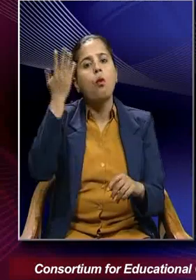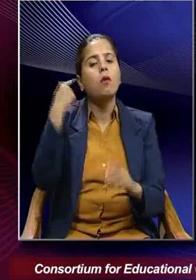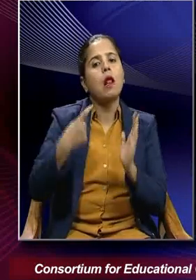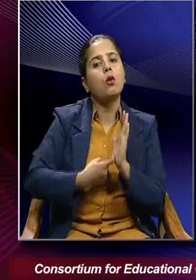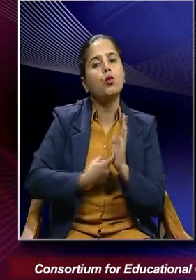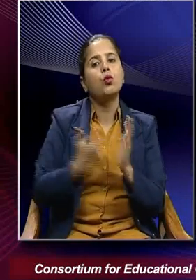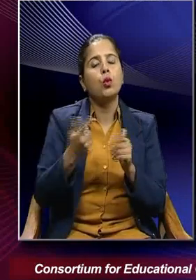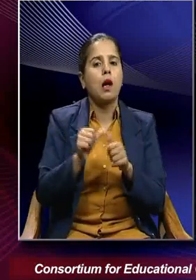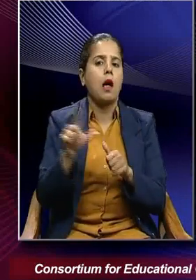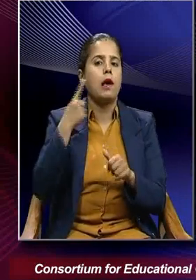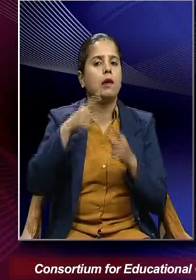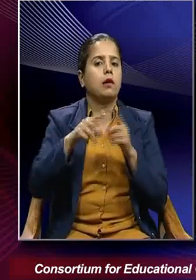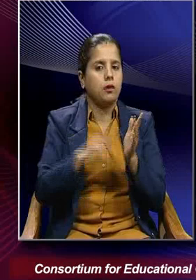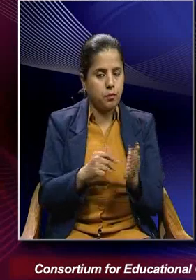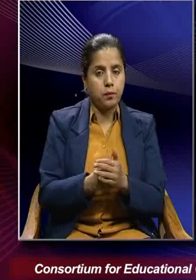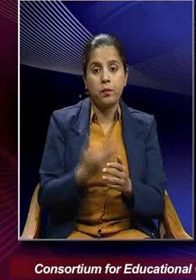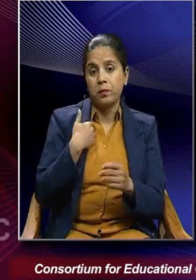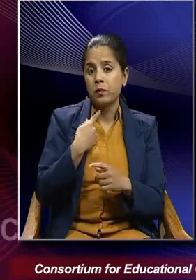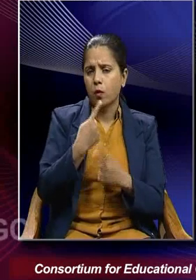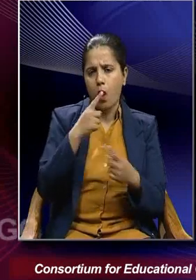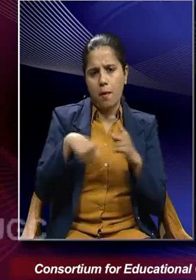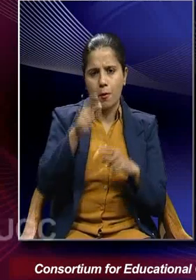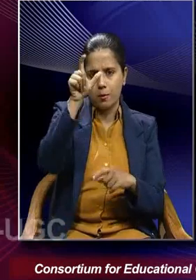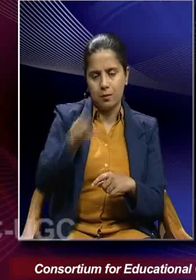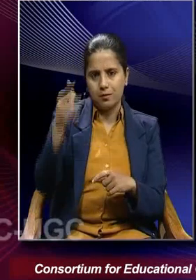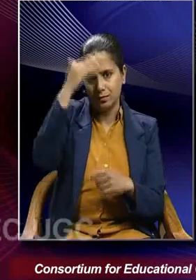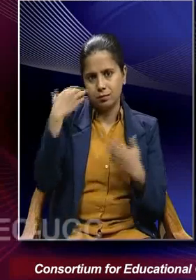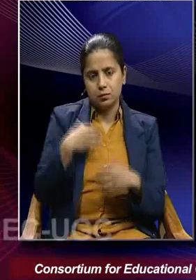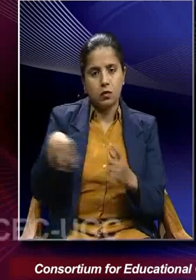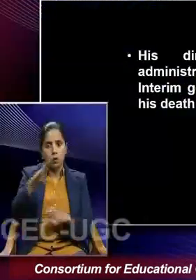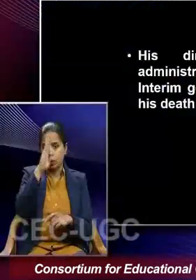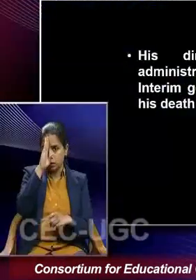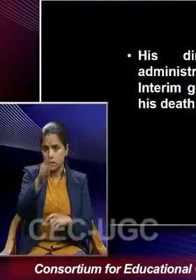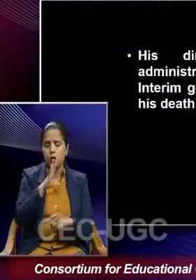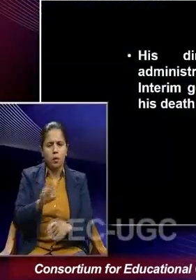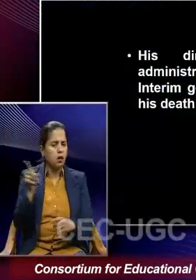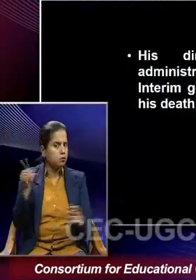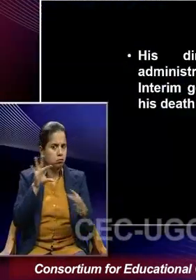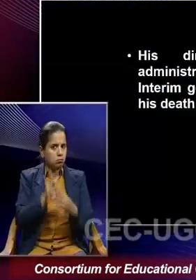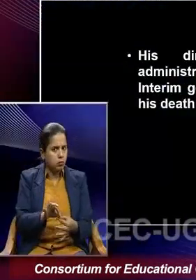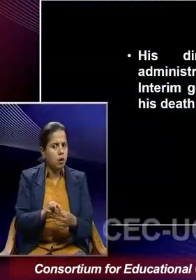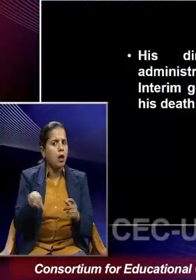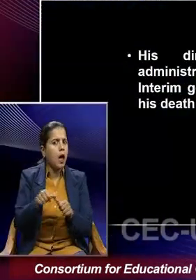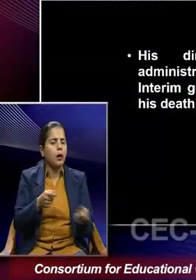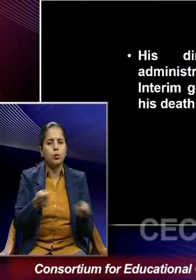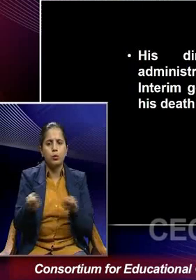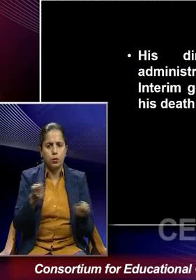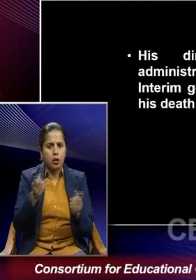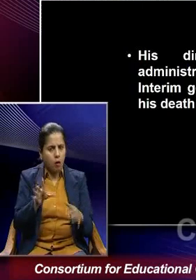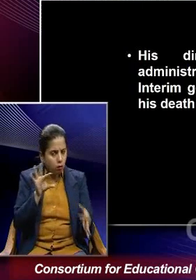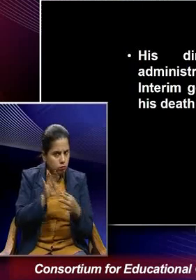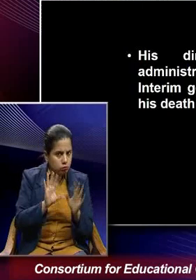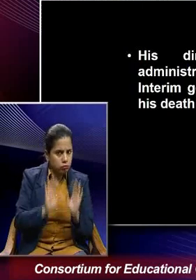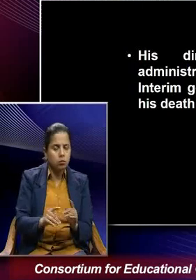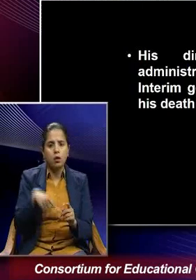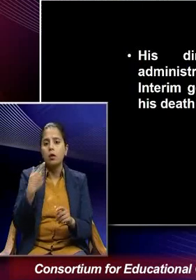So when you talk about Patel, we also see that he was in a way directly associated with the administration as well